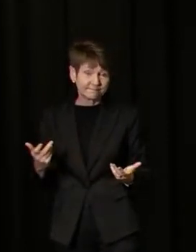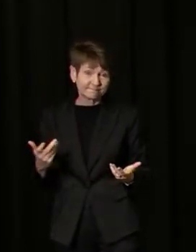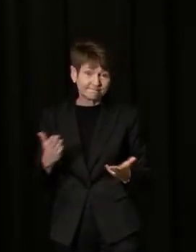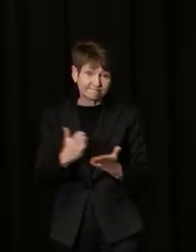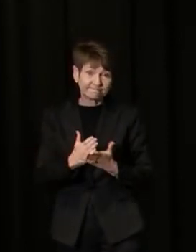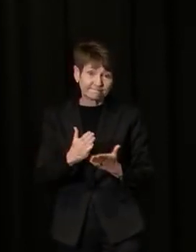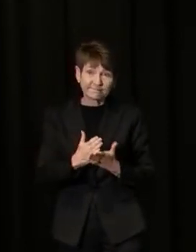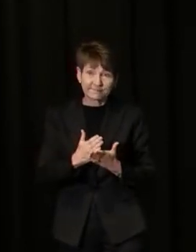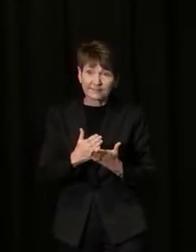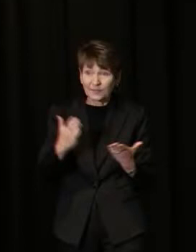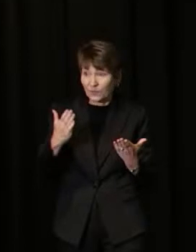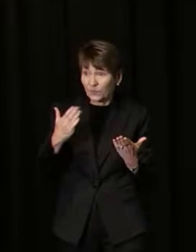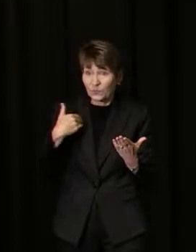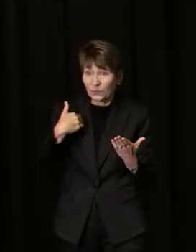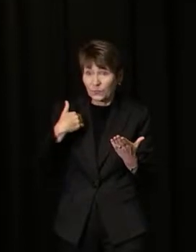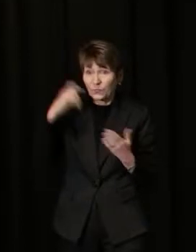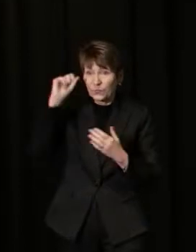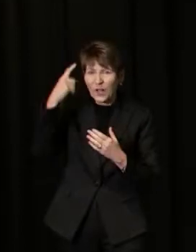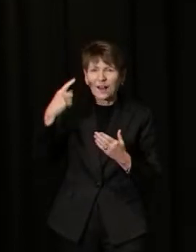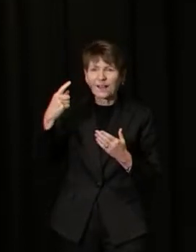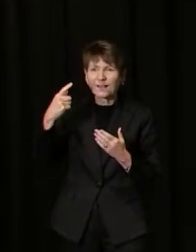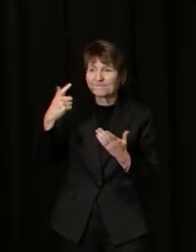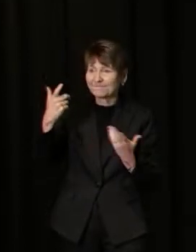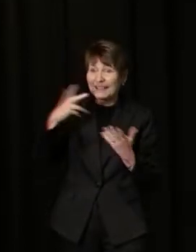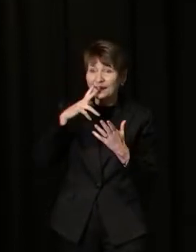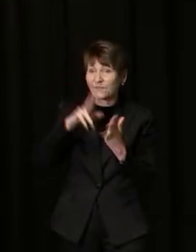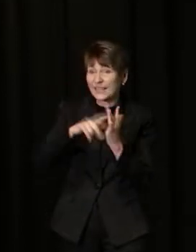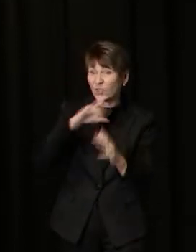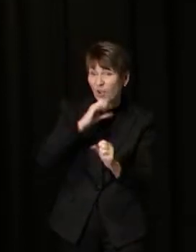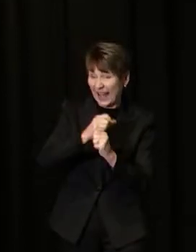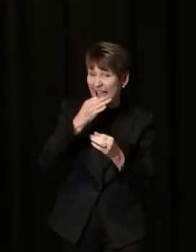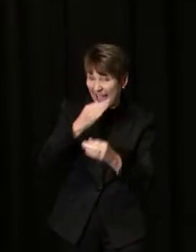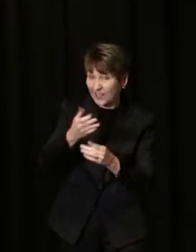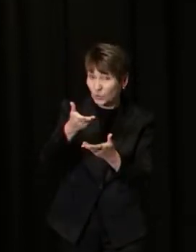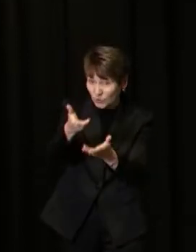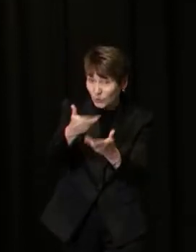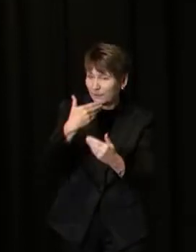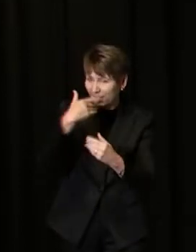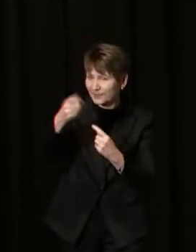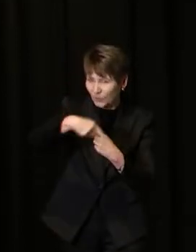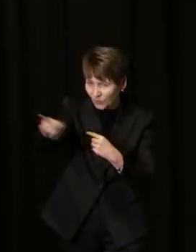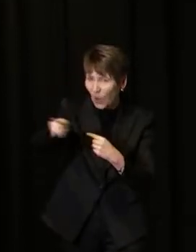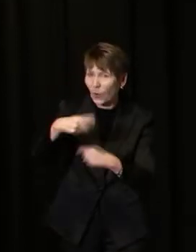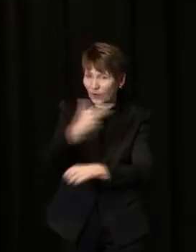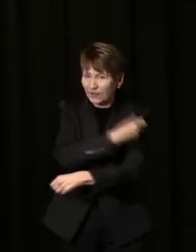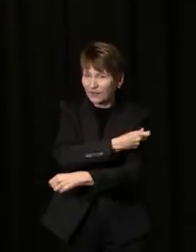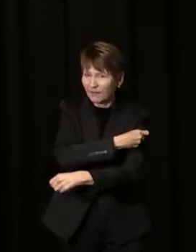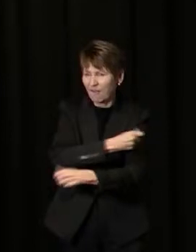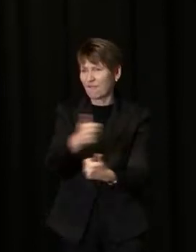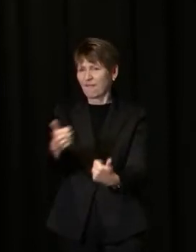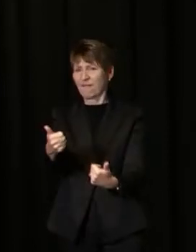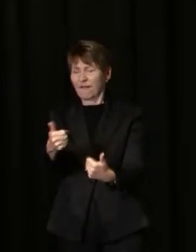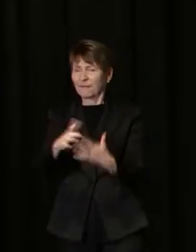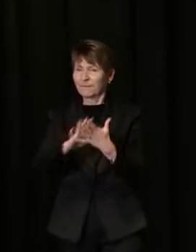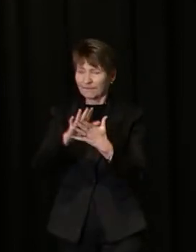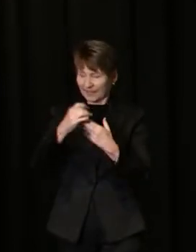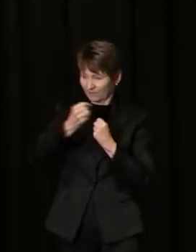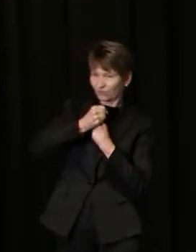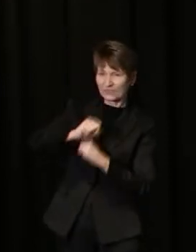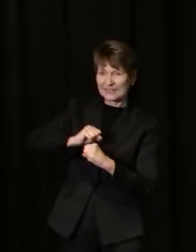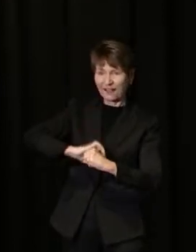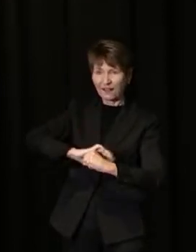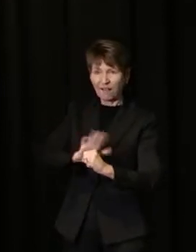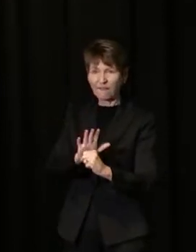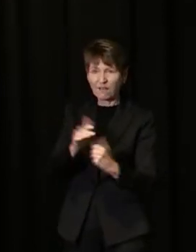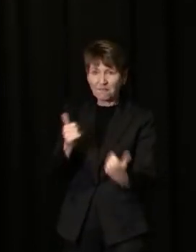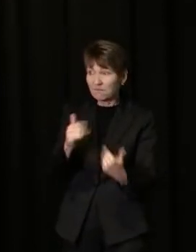that Victorians have done exactly what we asked them to do, and that there's no better public health protections than getting vaccinated. So they are